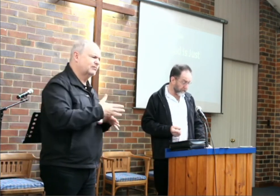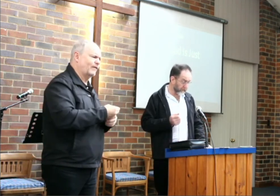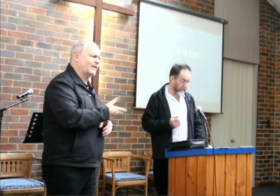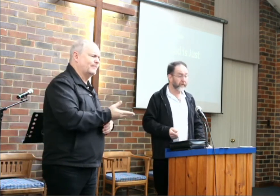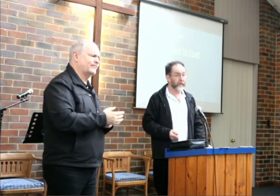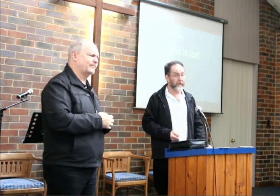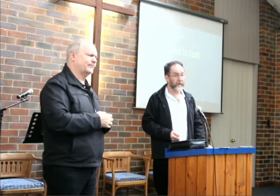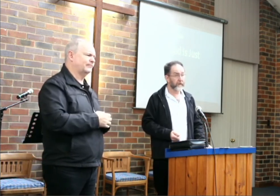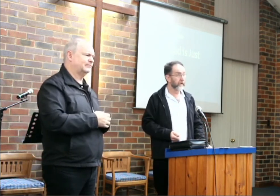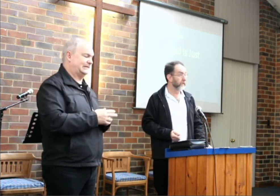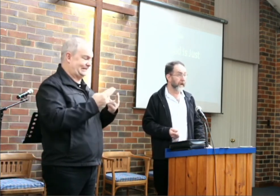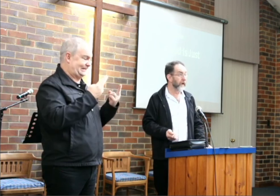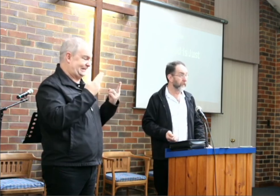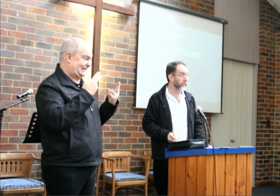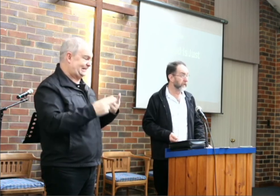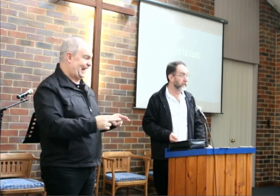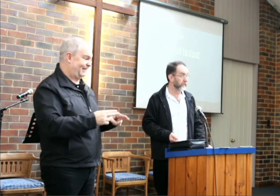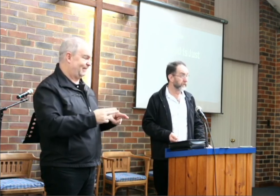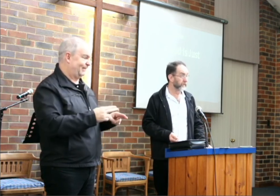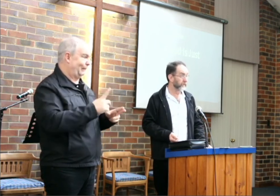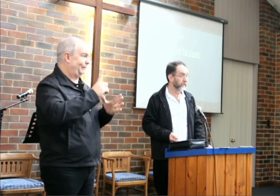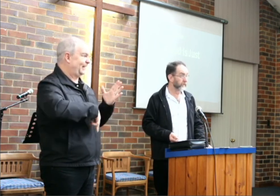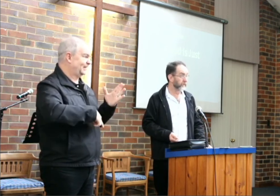It is the death penalty for our rebellion.